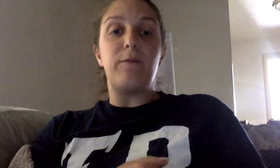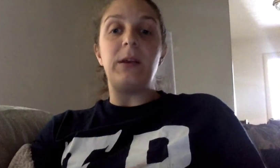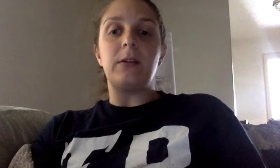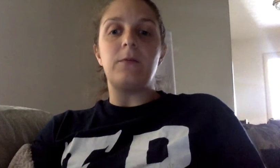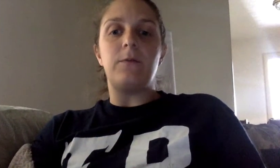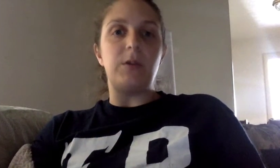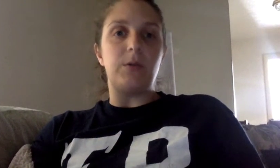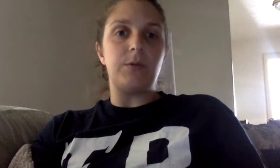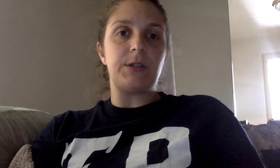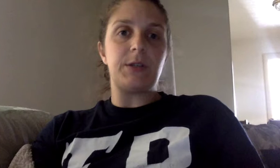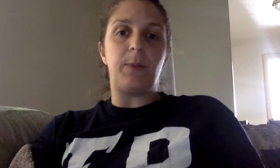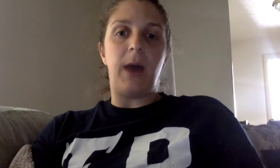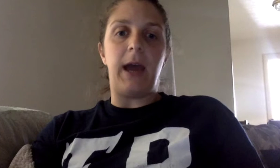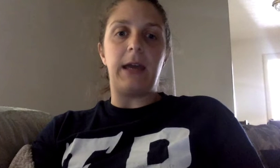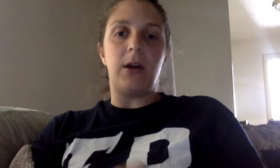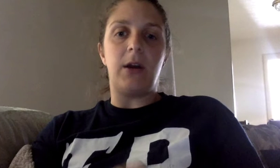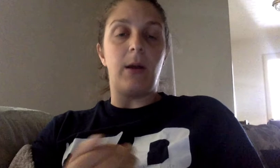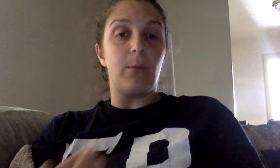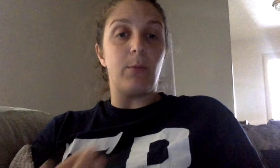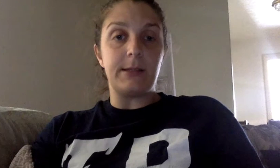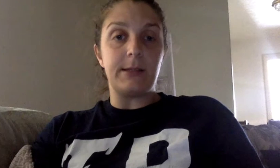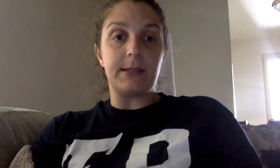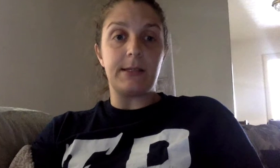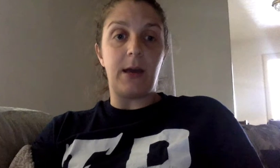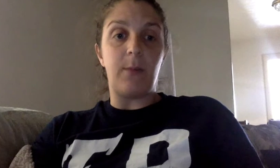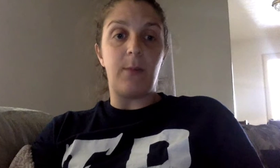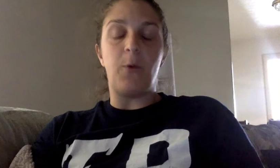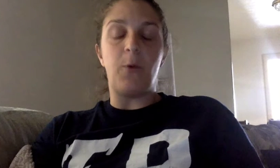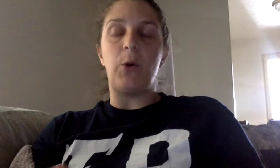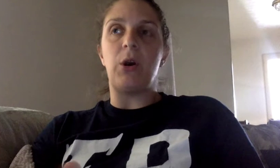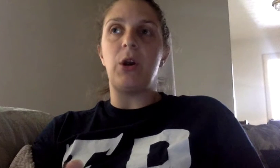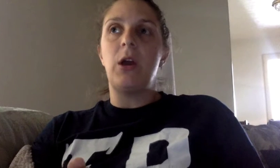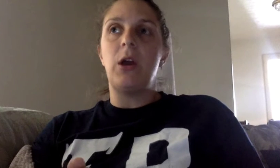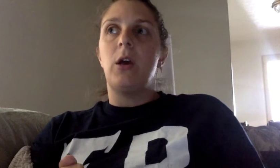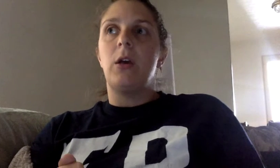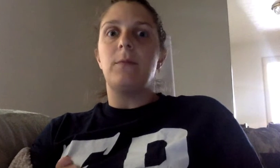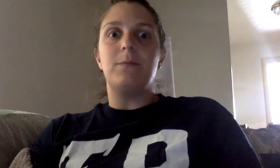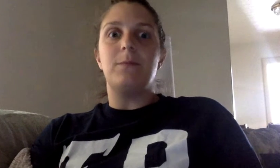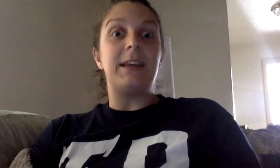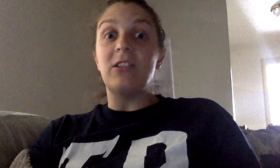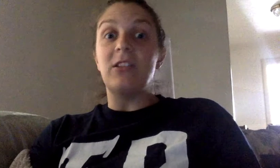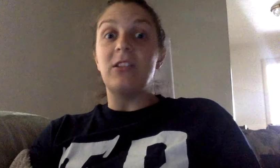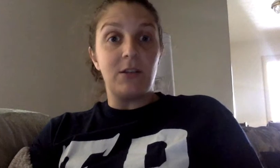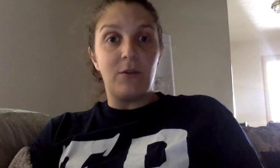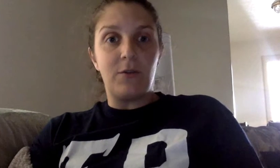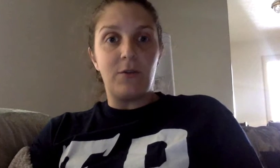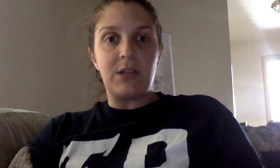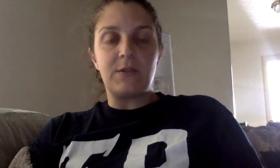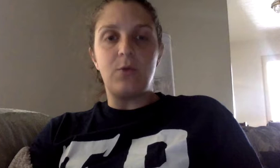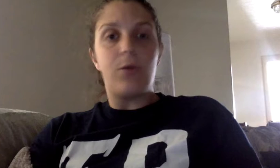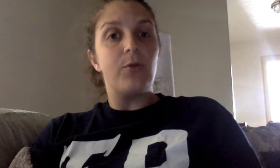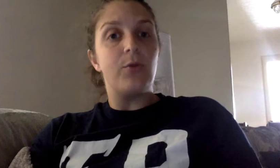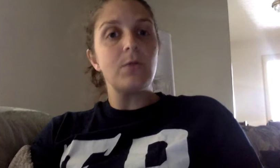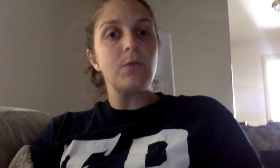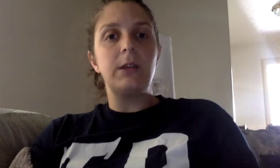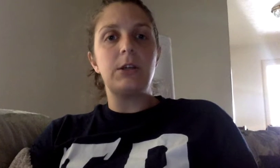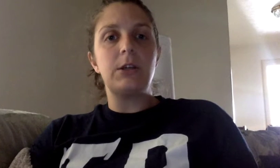been confused by our numbering system or getting lost on the first day of school. Those are really